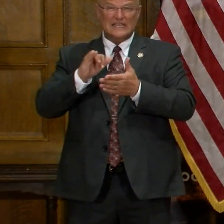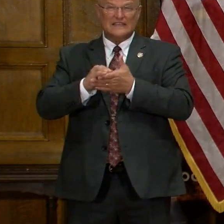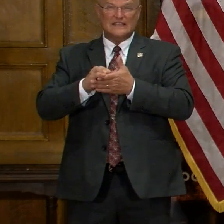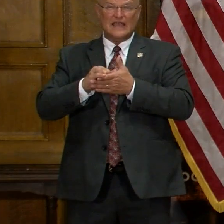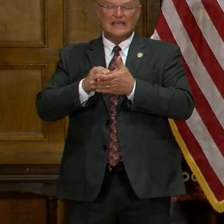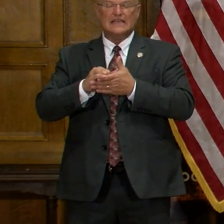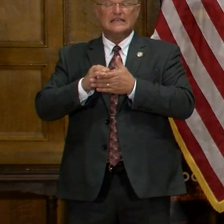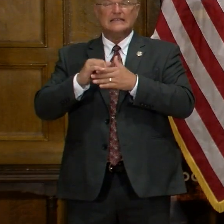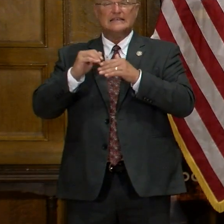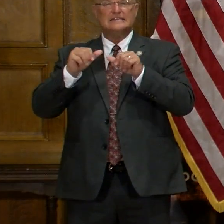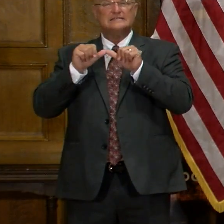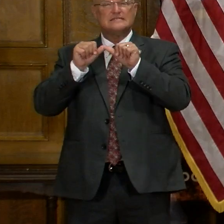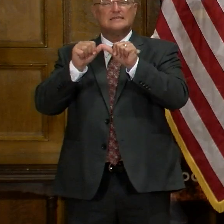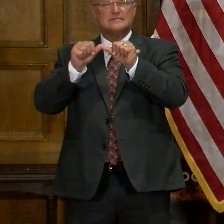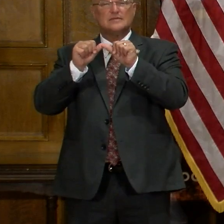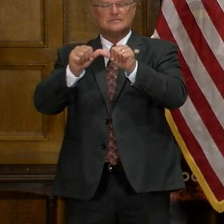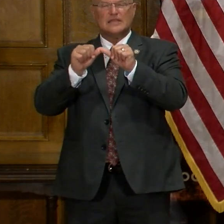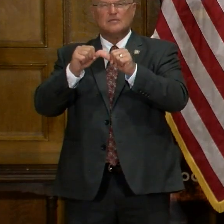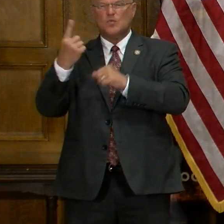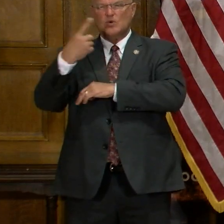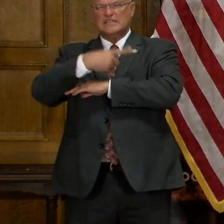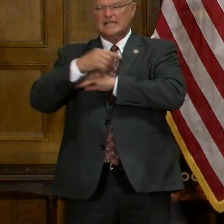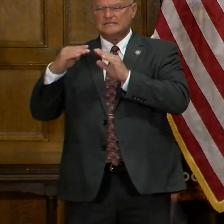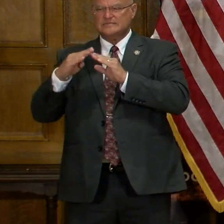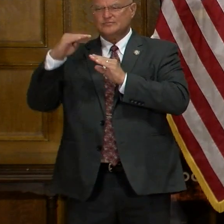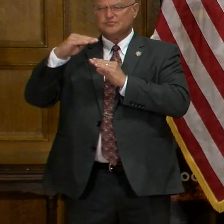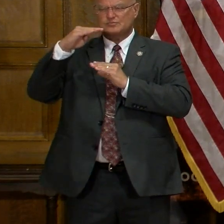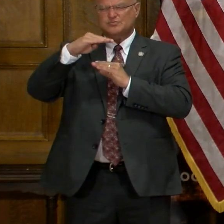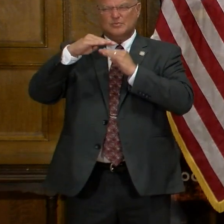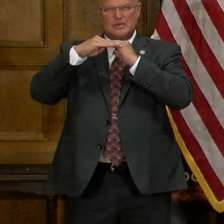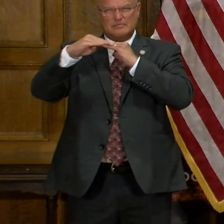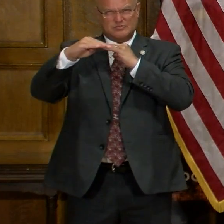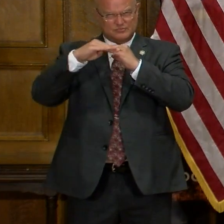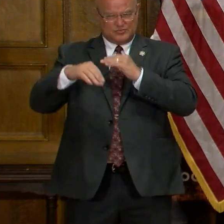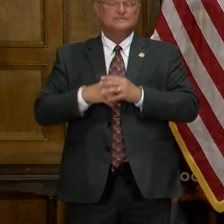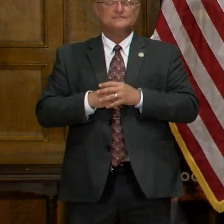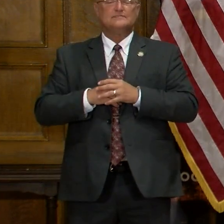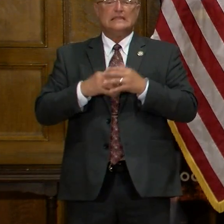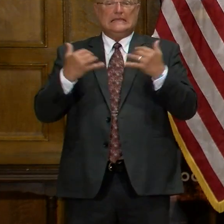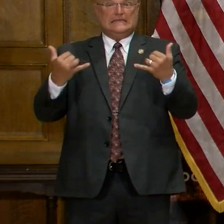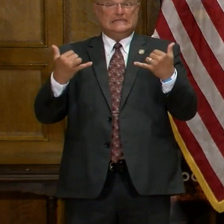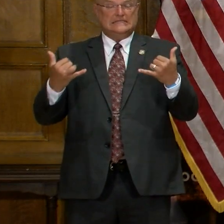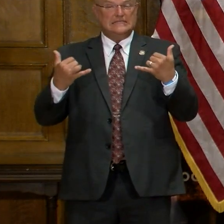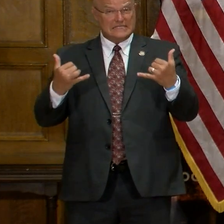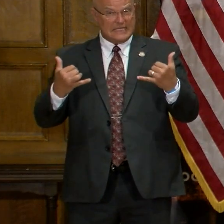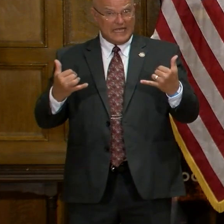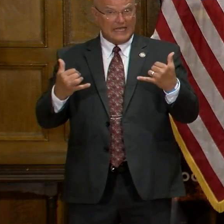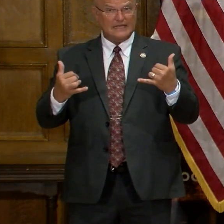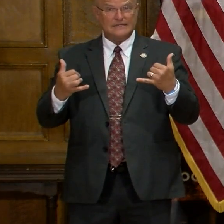almost flat in terms of those cases. One day was up more than the rest. And then today